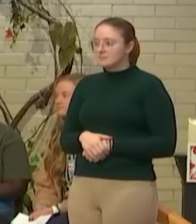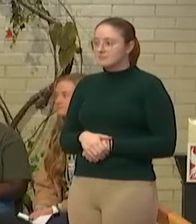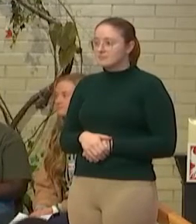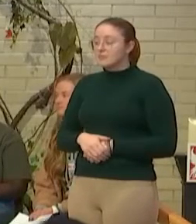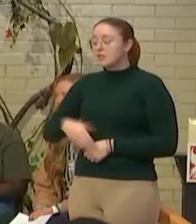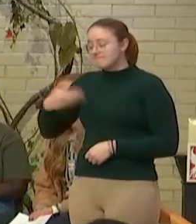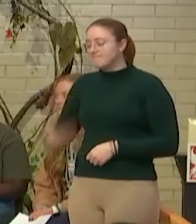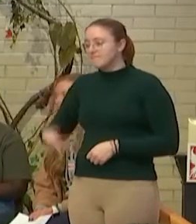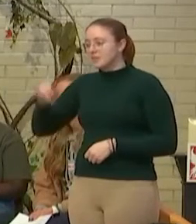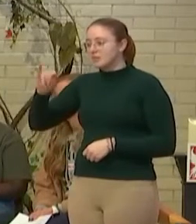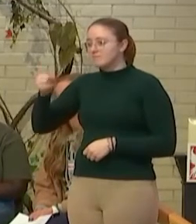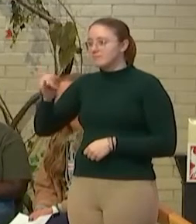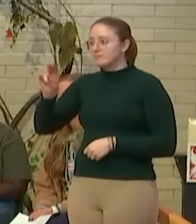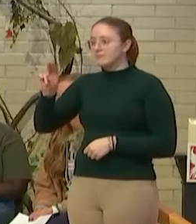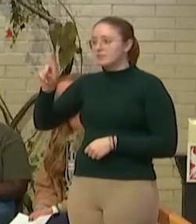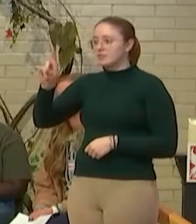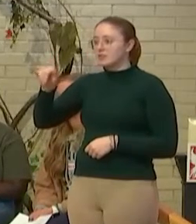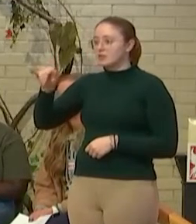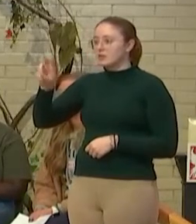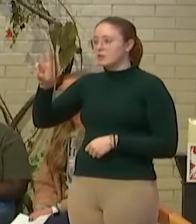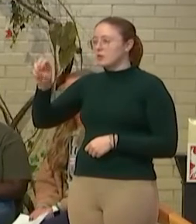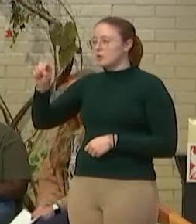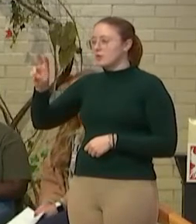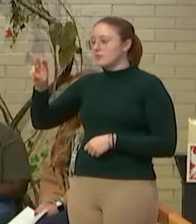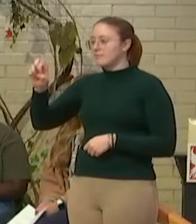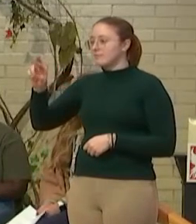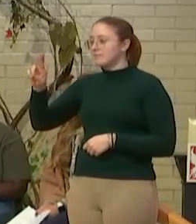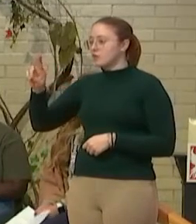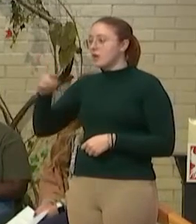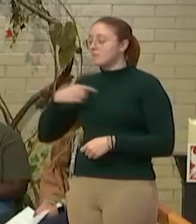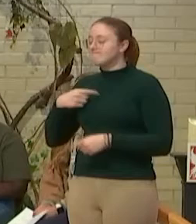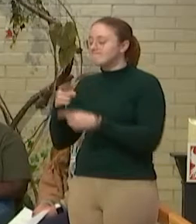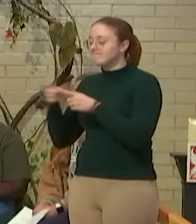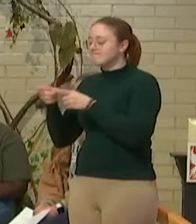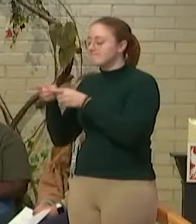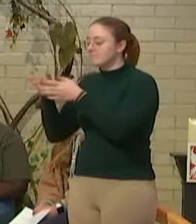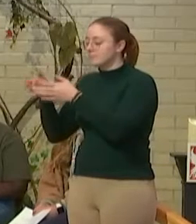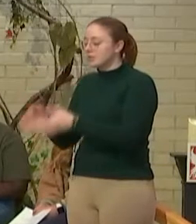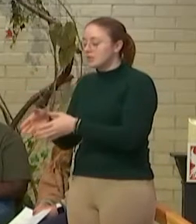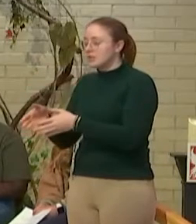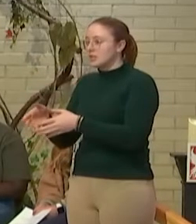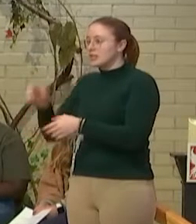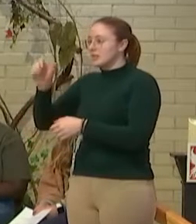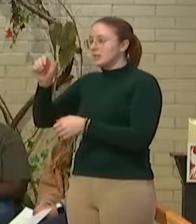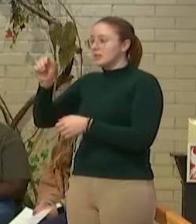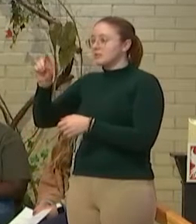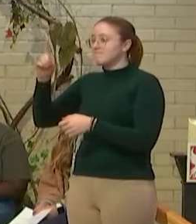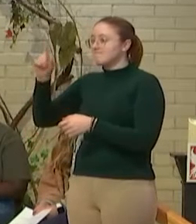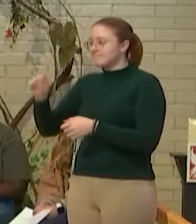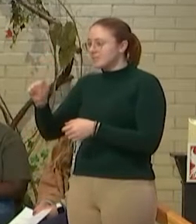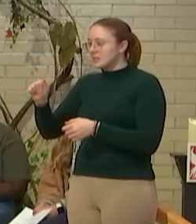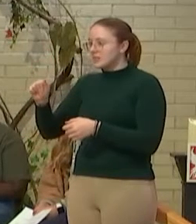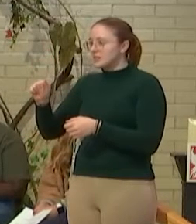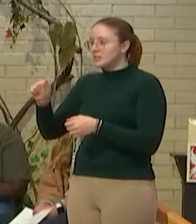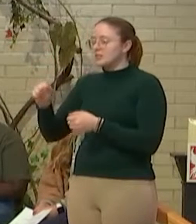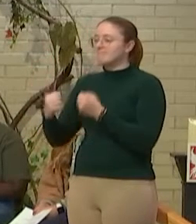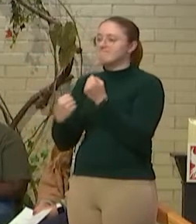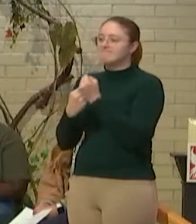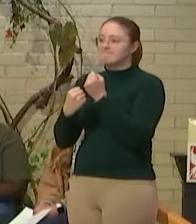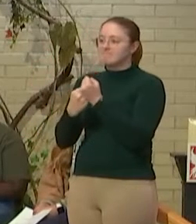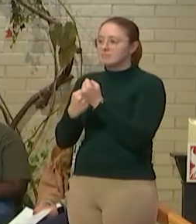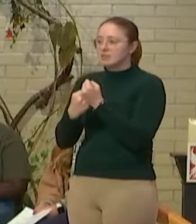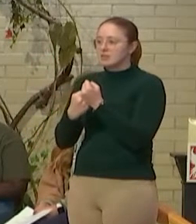I am Judy Weaver. I am the coordinator of accessibility services here at the college. That means